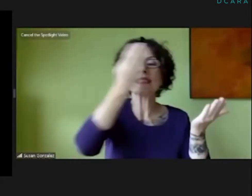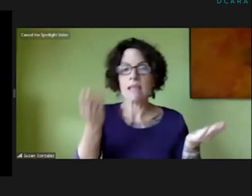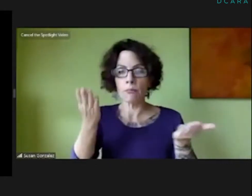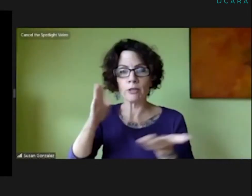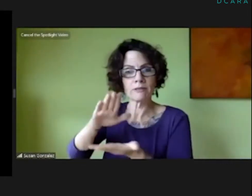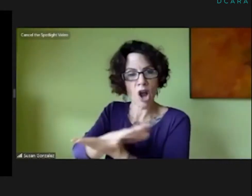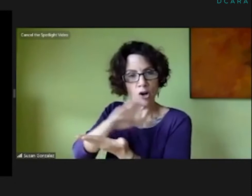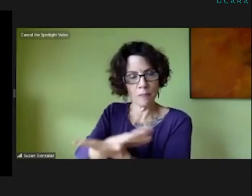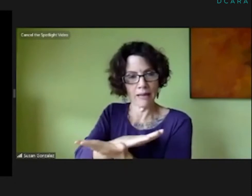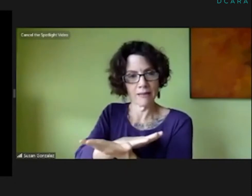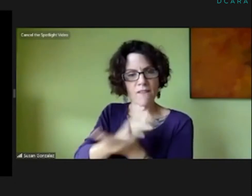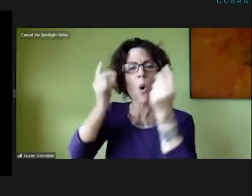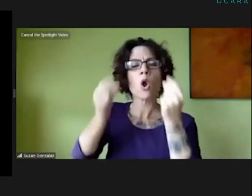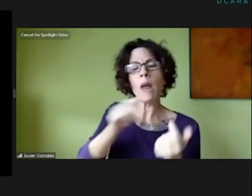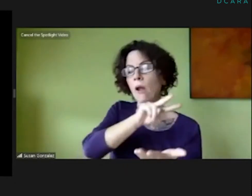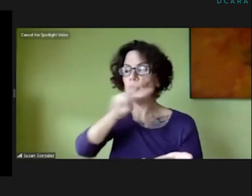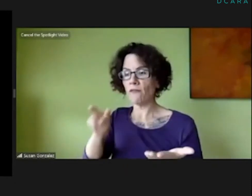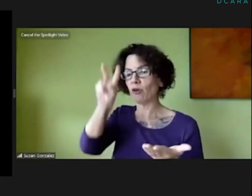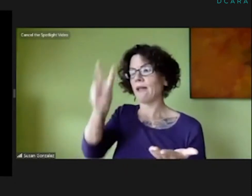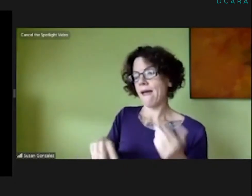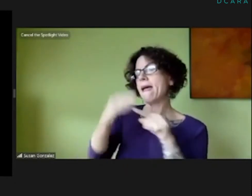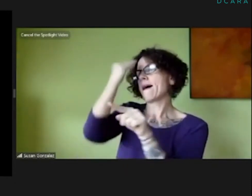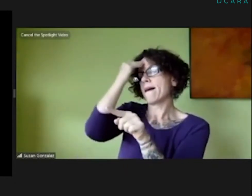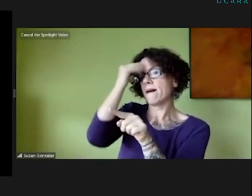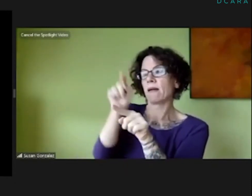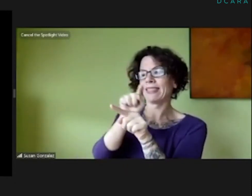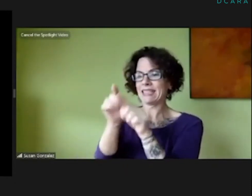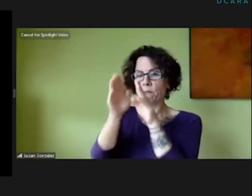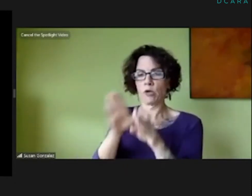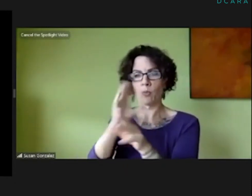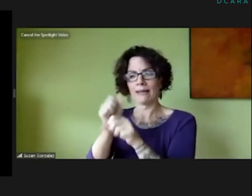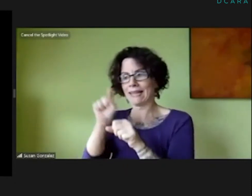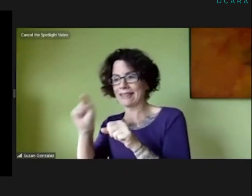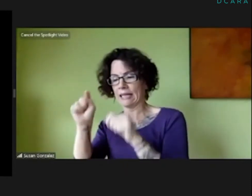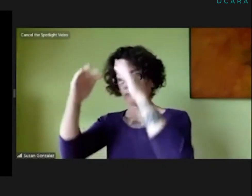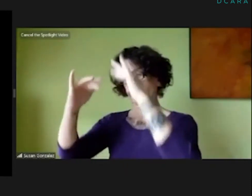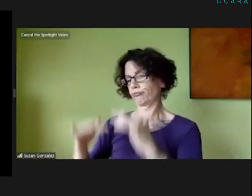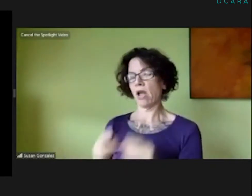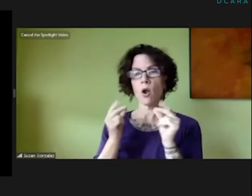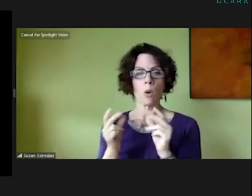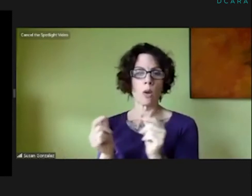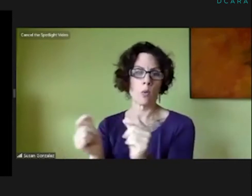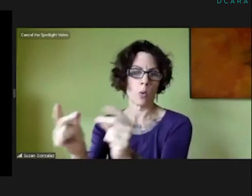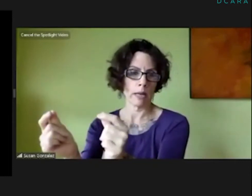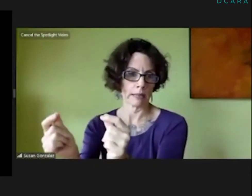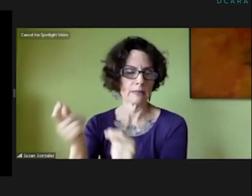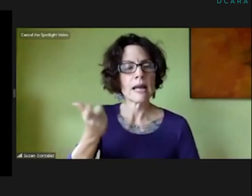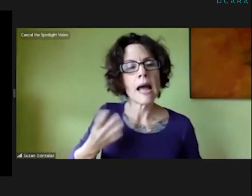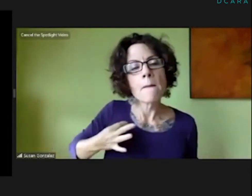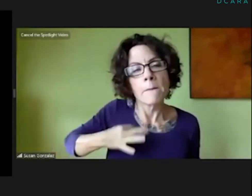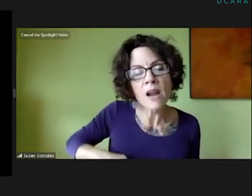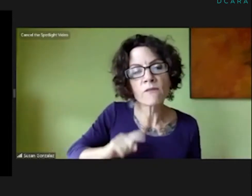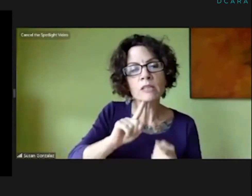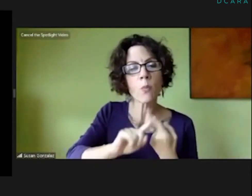That will be included in the will, but sometimes it's nice to have a separate document for a quick